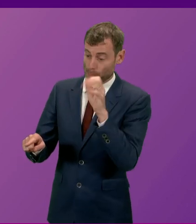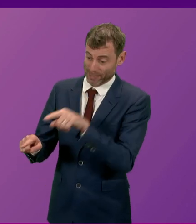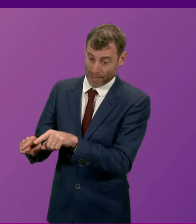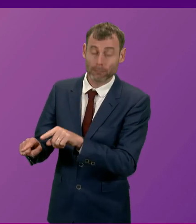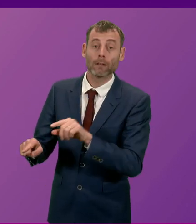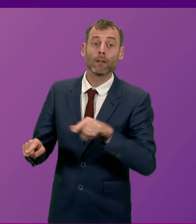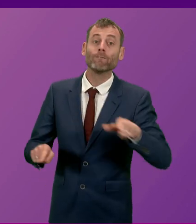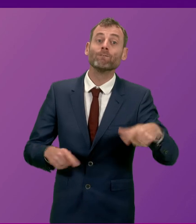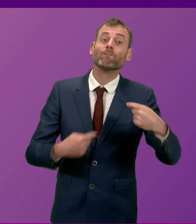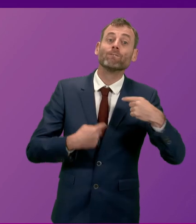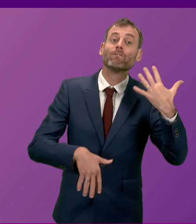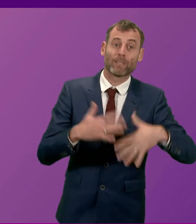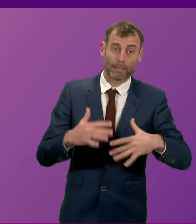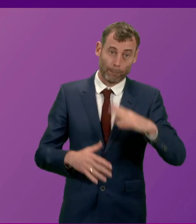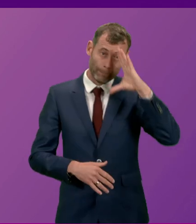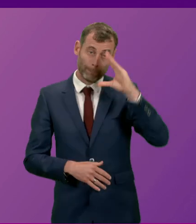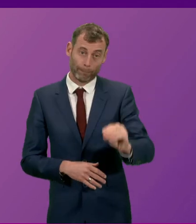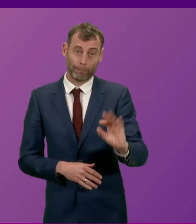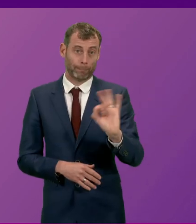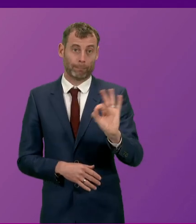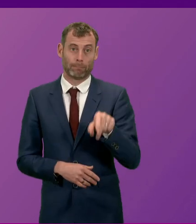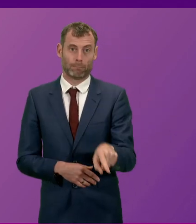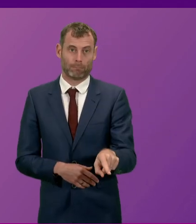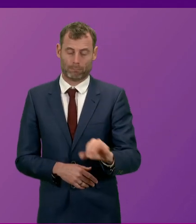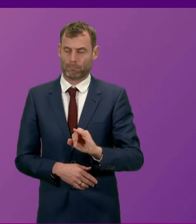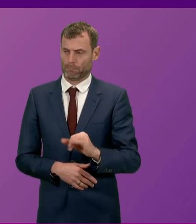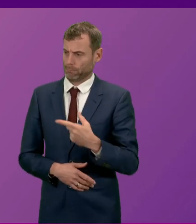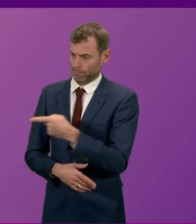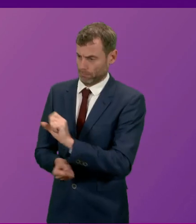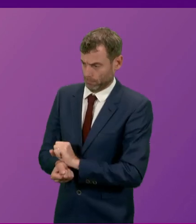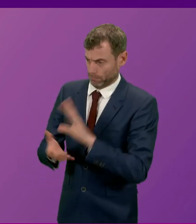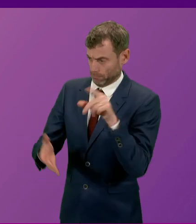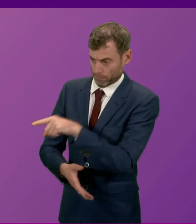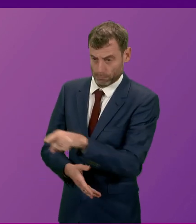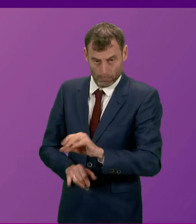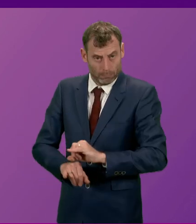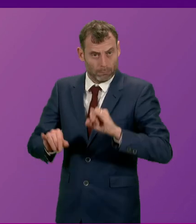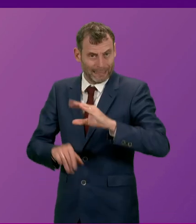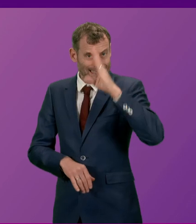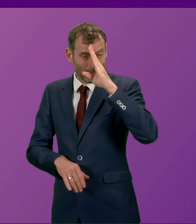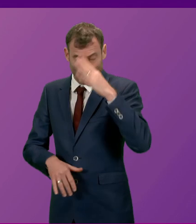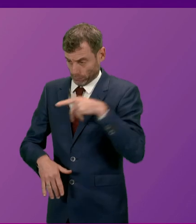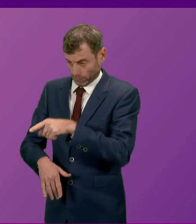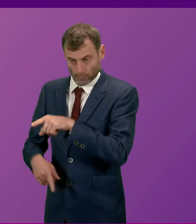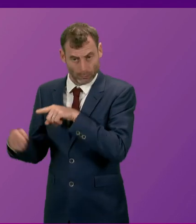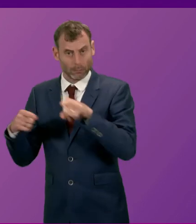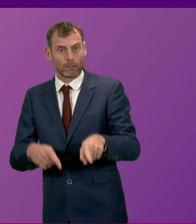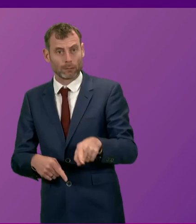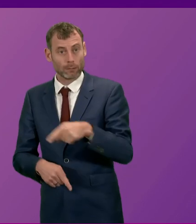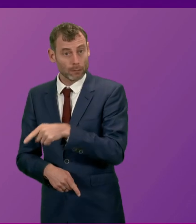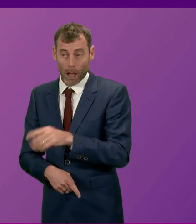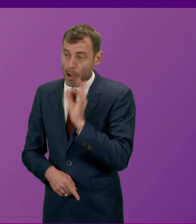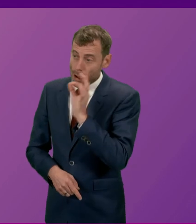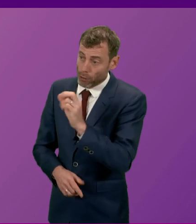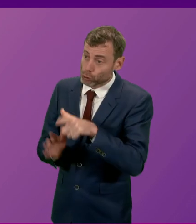some of the most dangerous criminals in Scotland. And I'd like to ask, does John Swinney believe that this is the right thing to do?